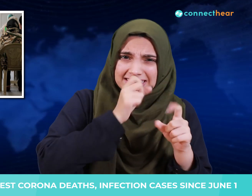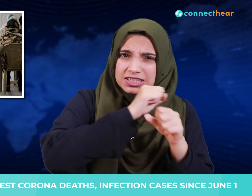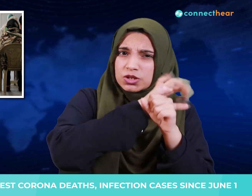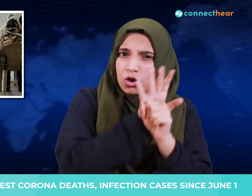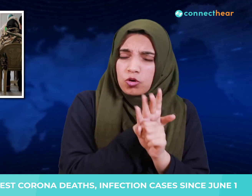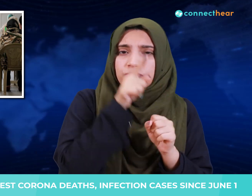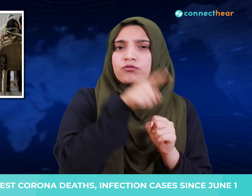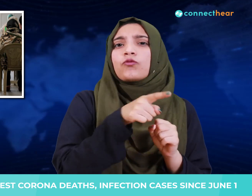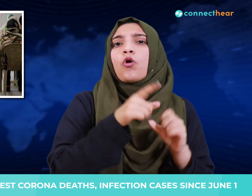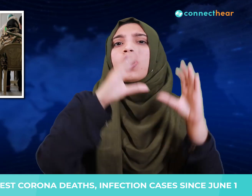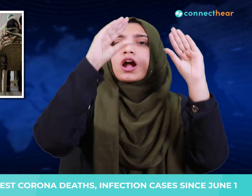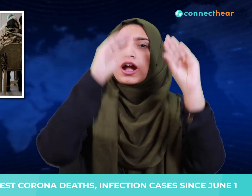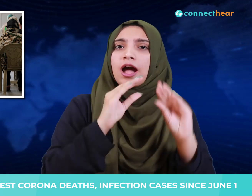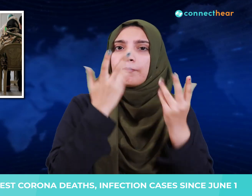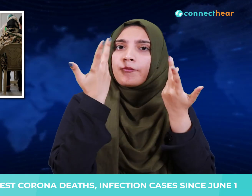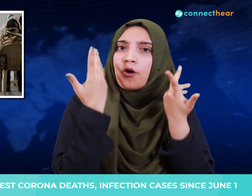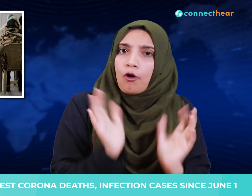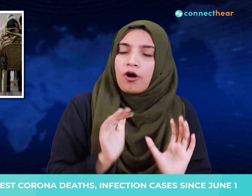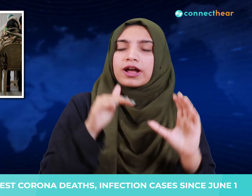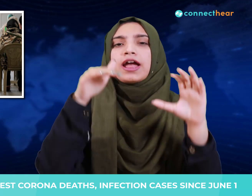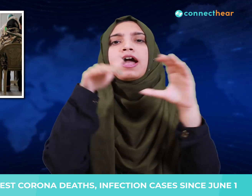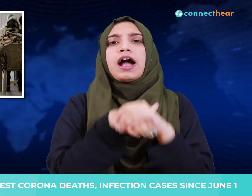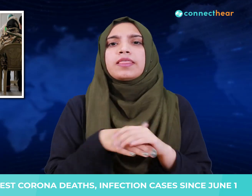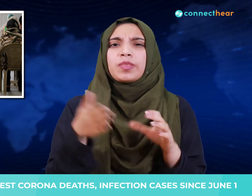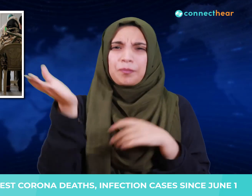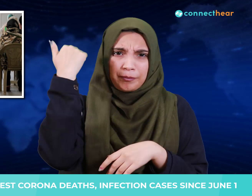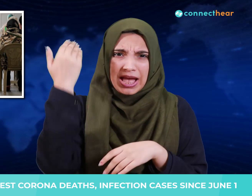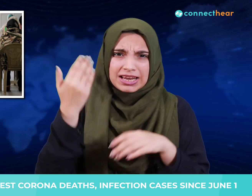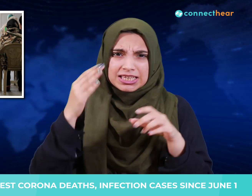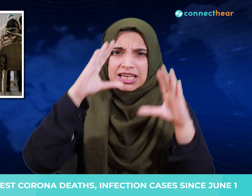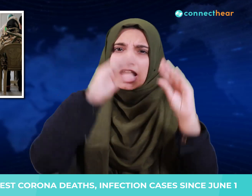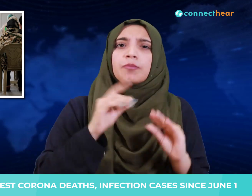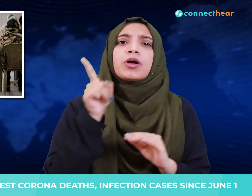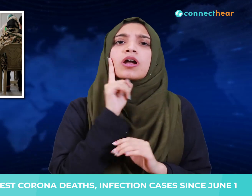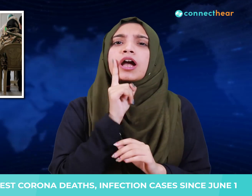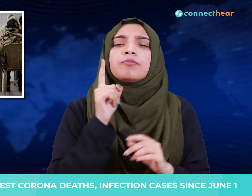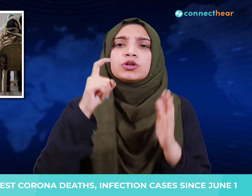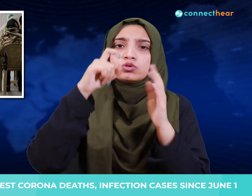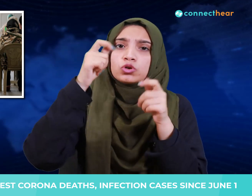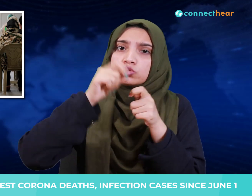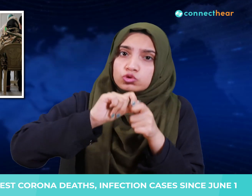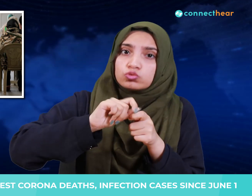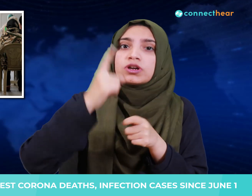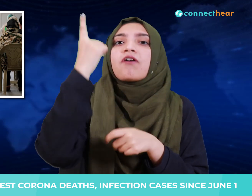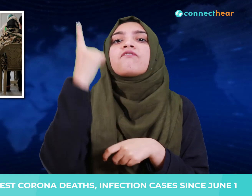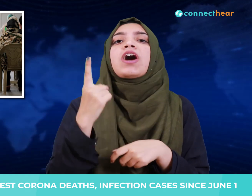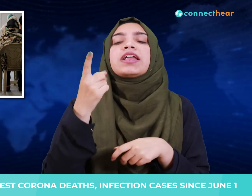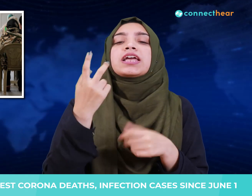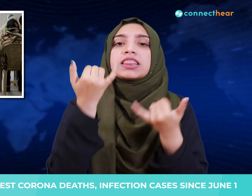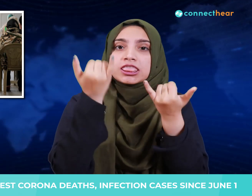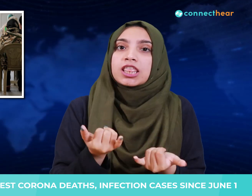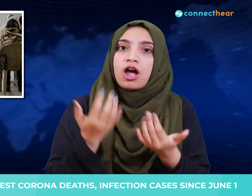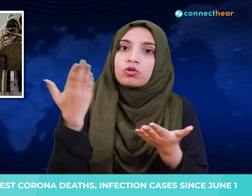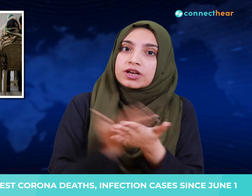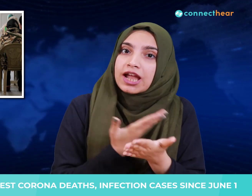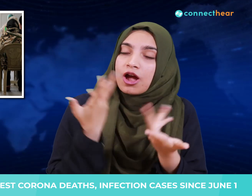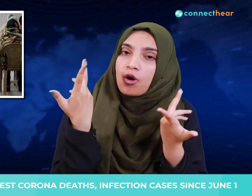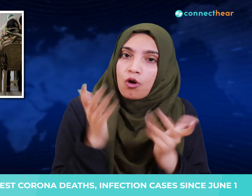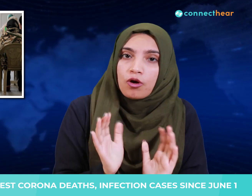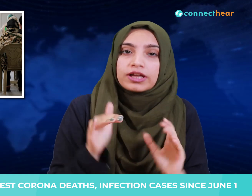1st June. While the national tally on Monday of total active COVID-19